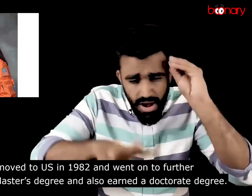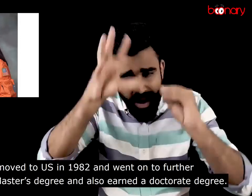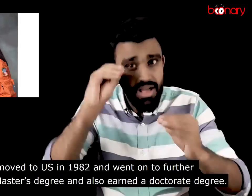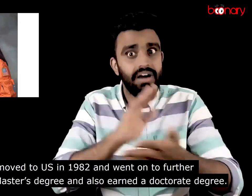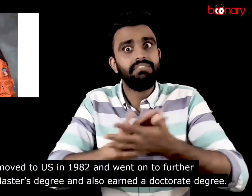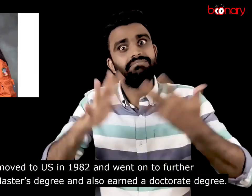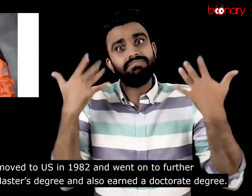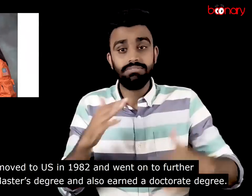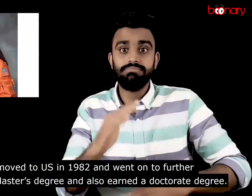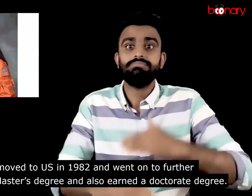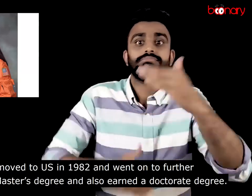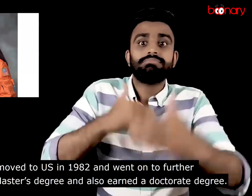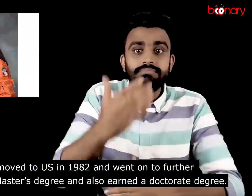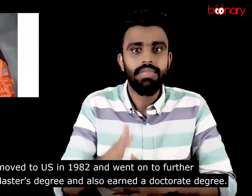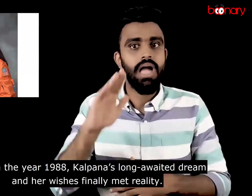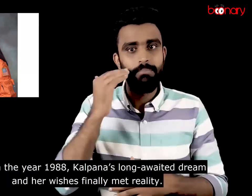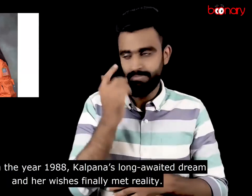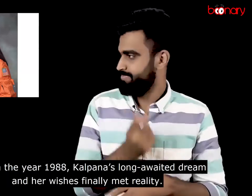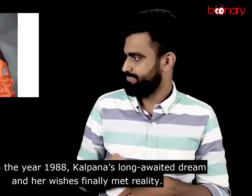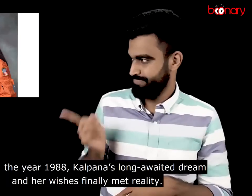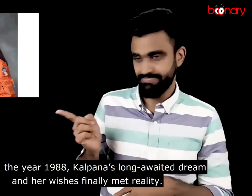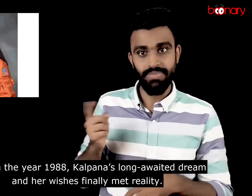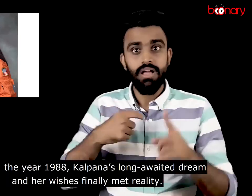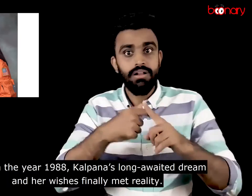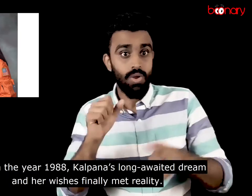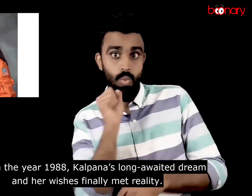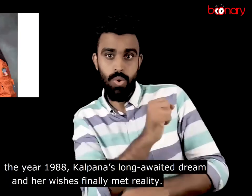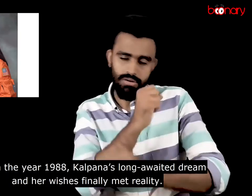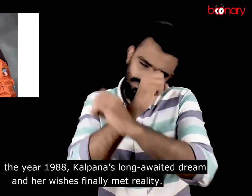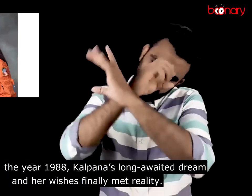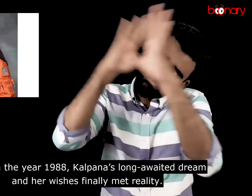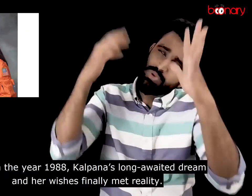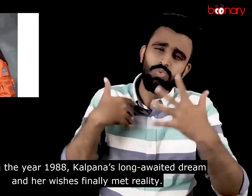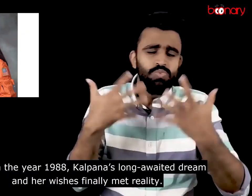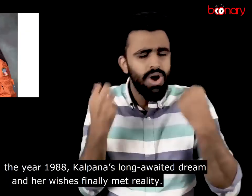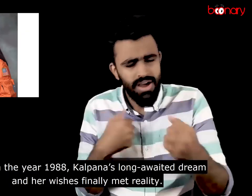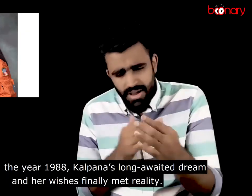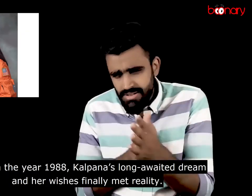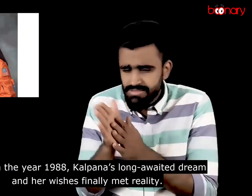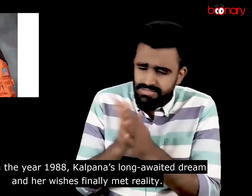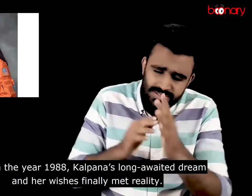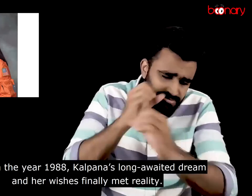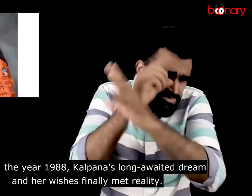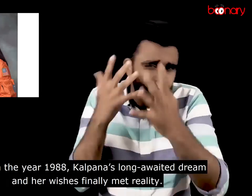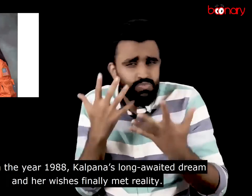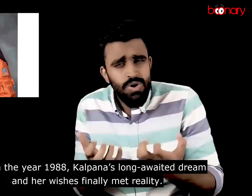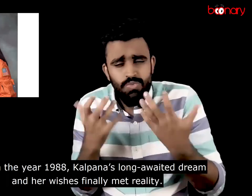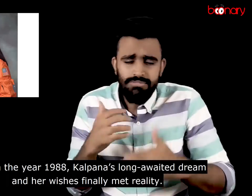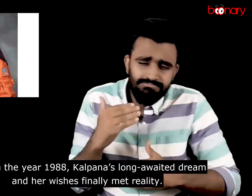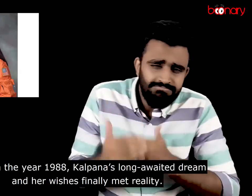also earned a doctorate degree. Then, in the year 1988, Kalpana's long-awaited dream and her wishes